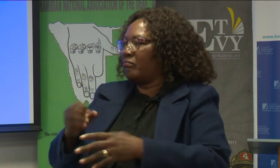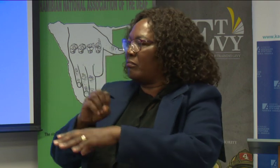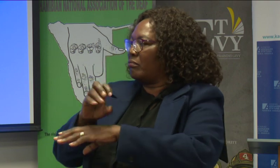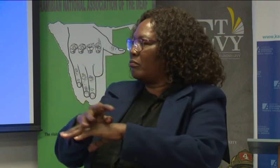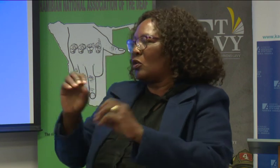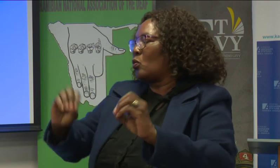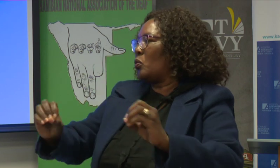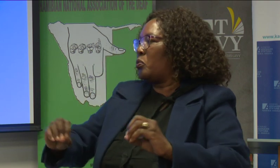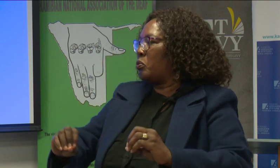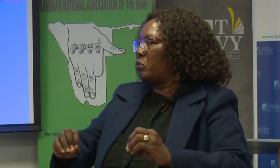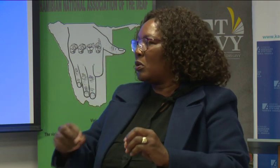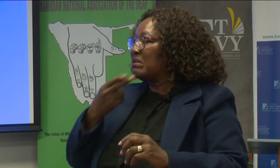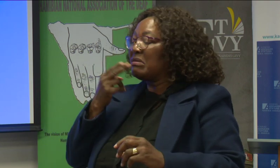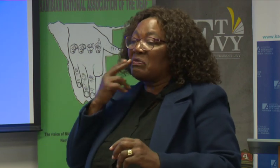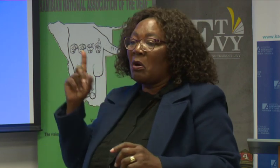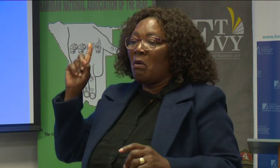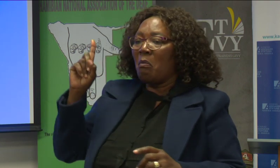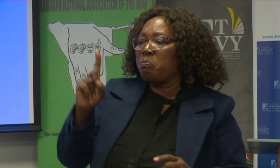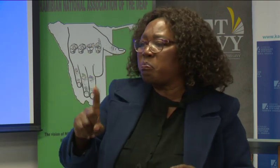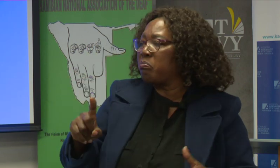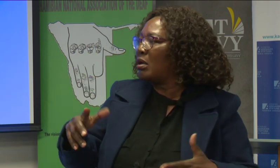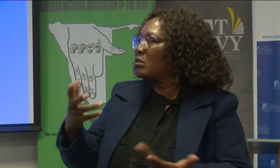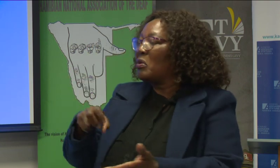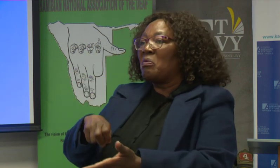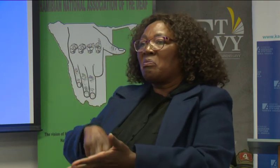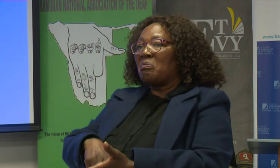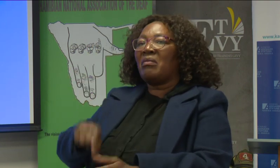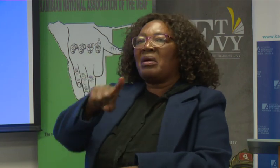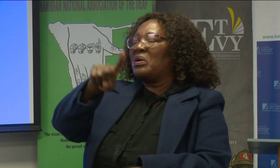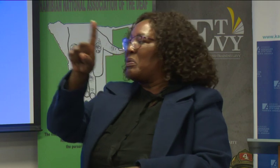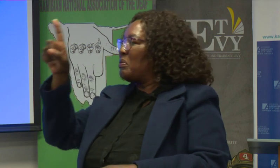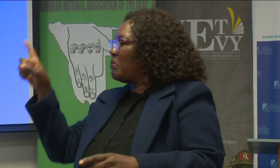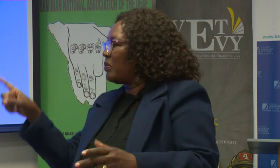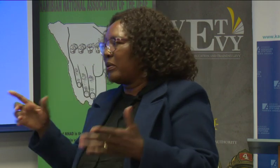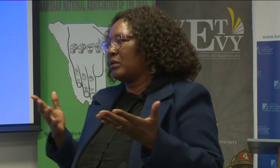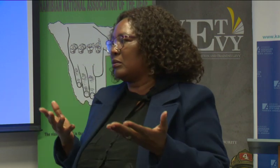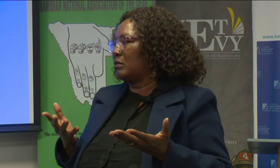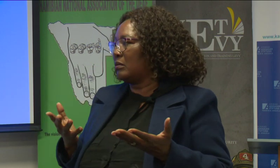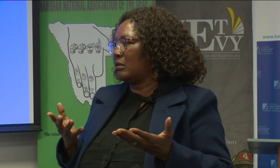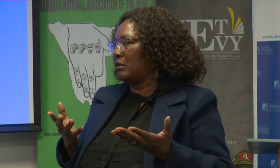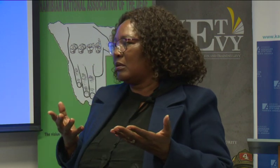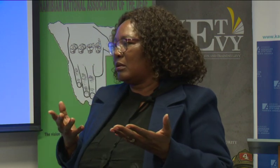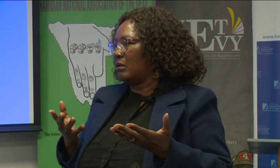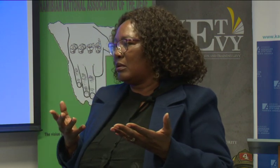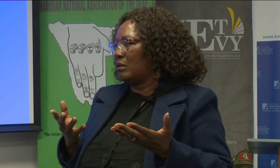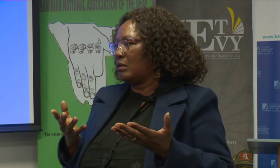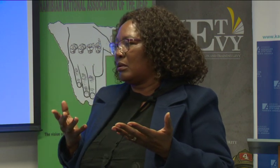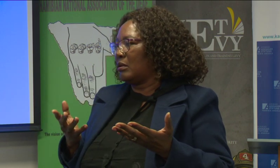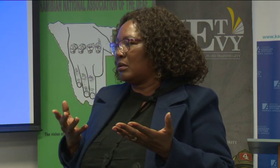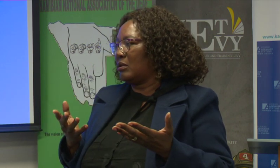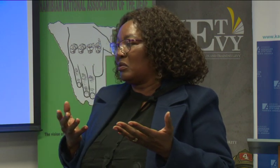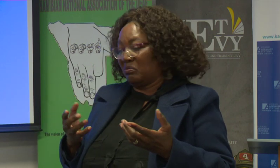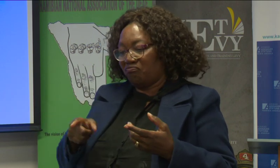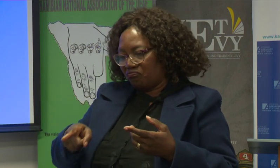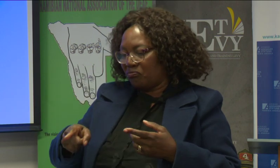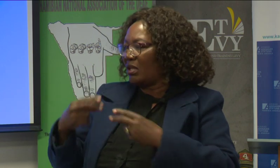very difficult for them to communicate because there's no interpreter there. They'll just sit there the whole day and not